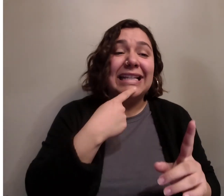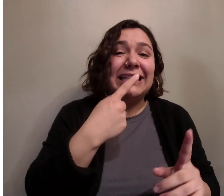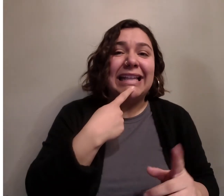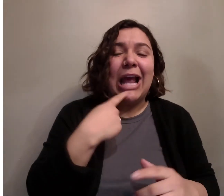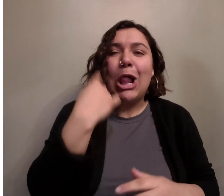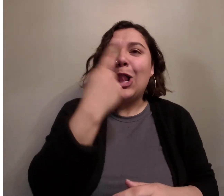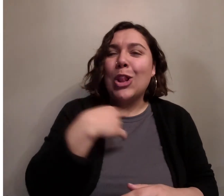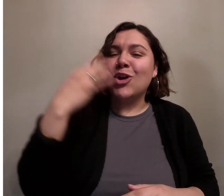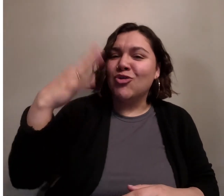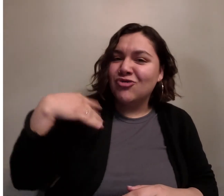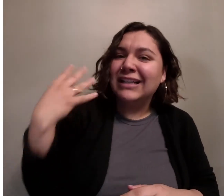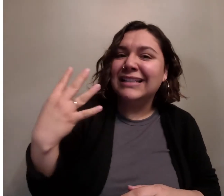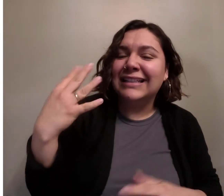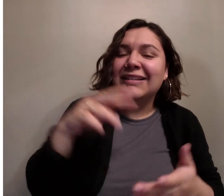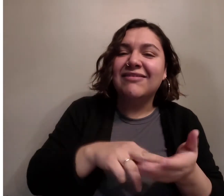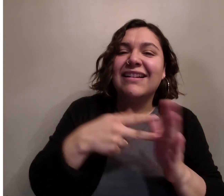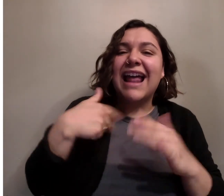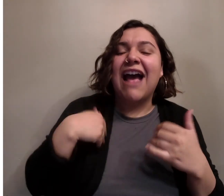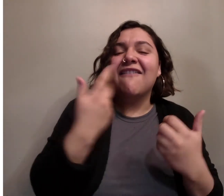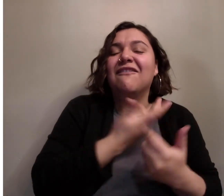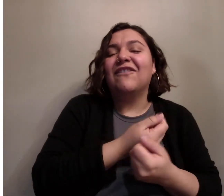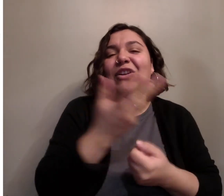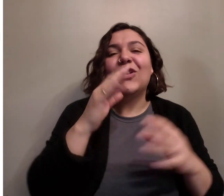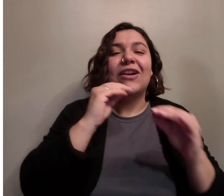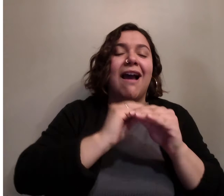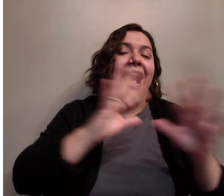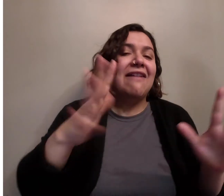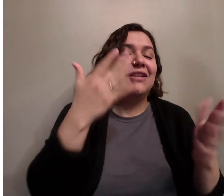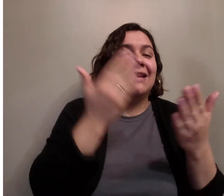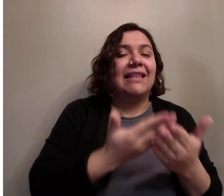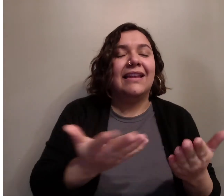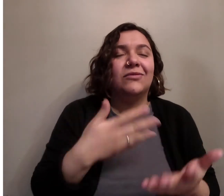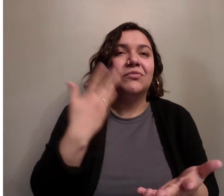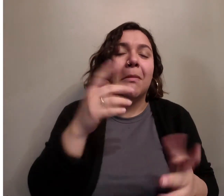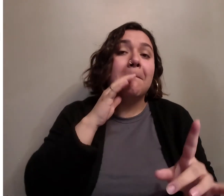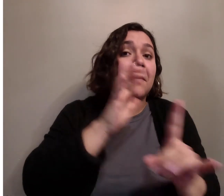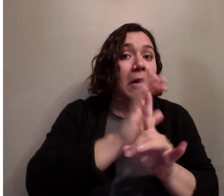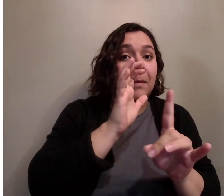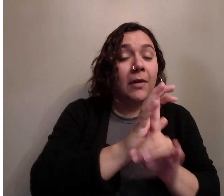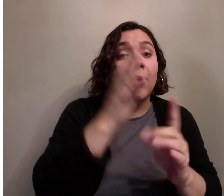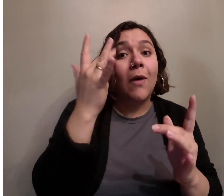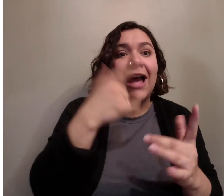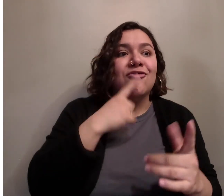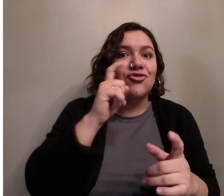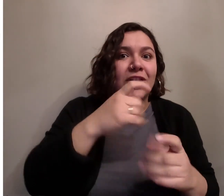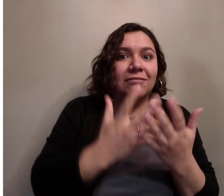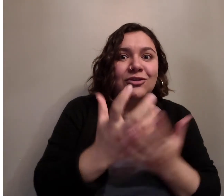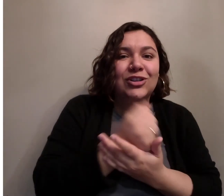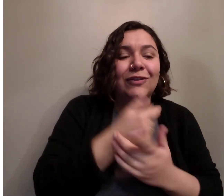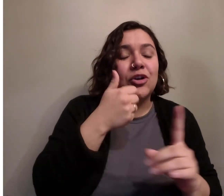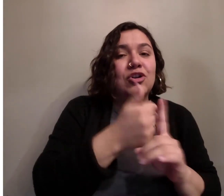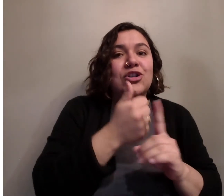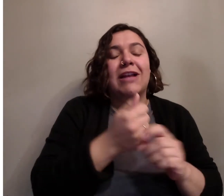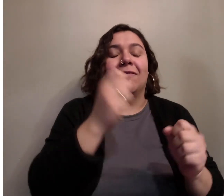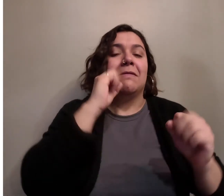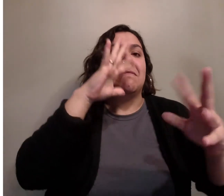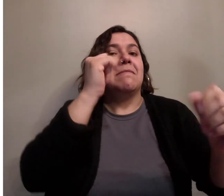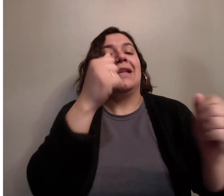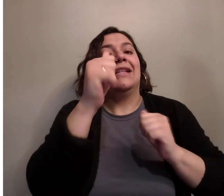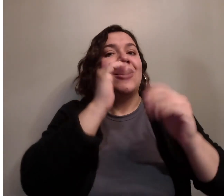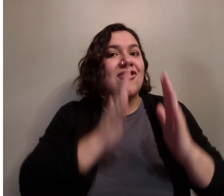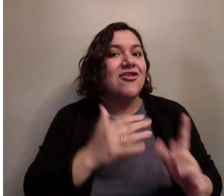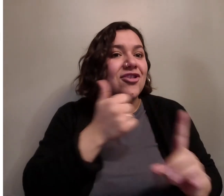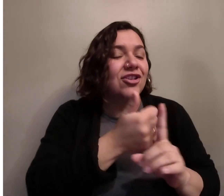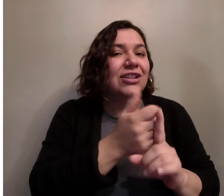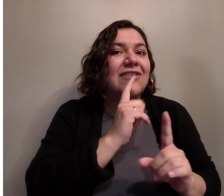makes what he's saying look crazier. And there are a couple of, obviously, the stuff is so popular because it deserves to be. She's a